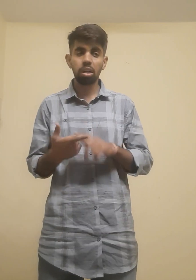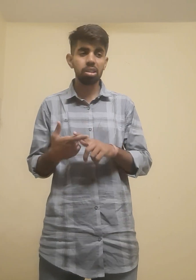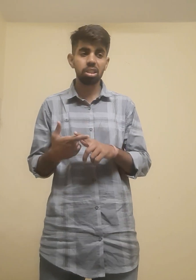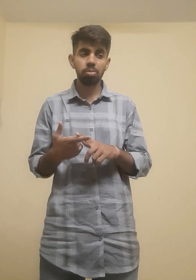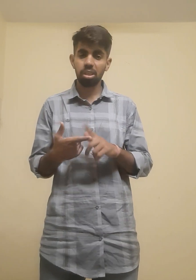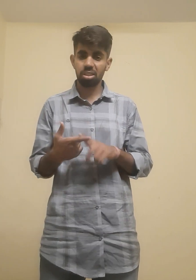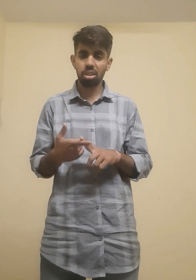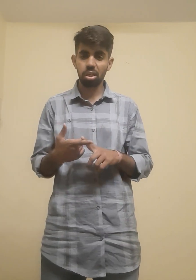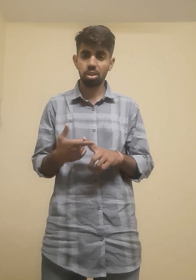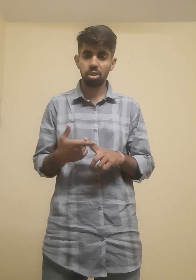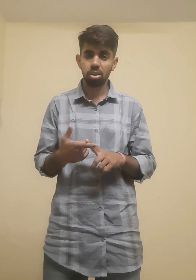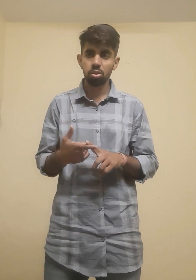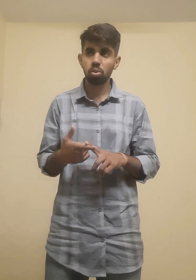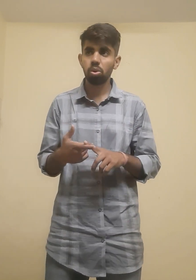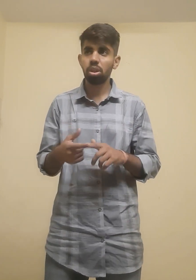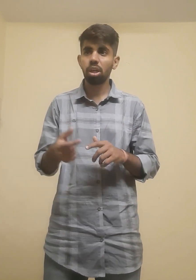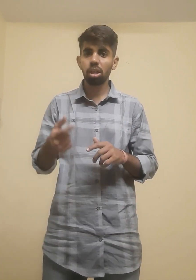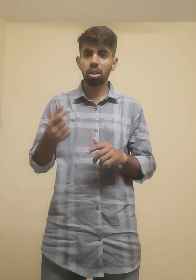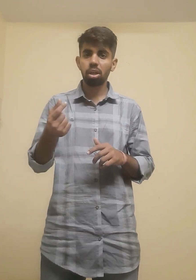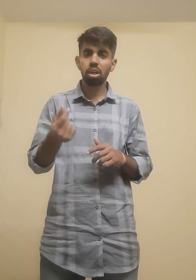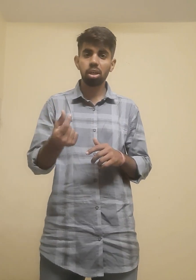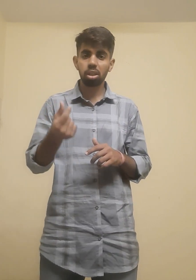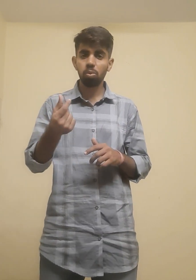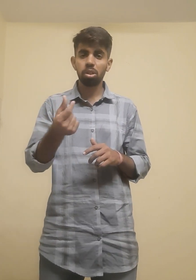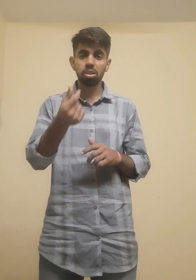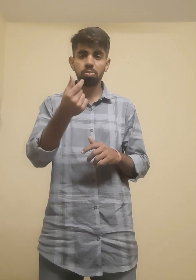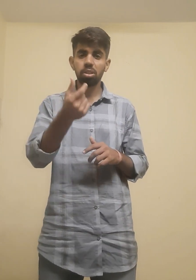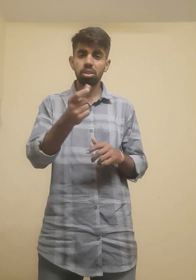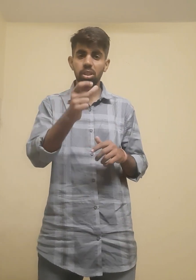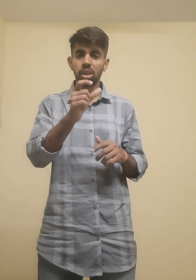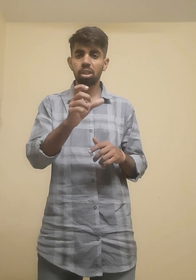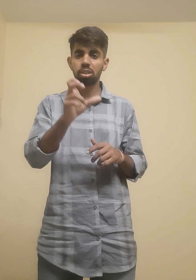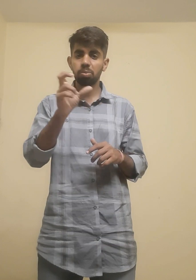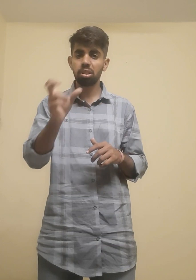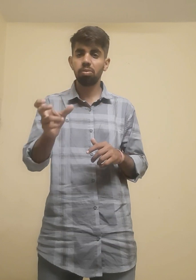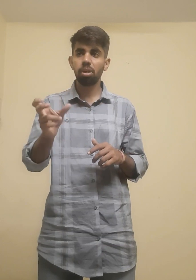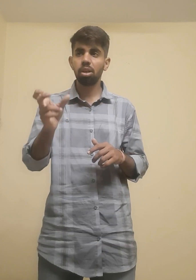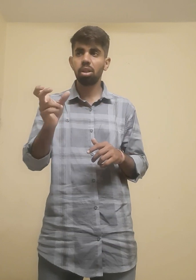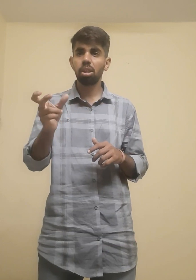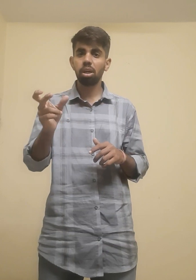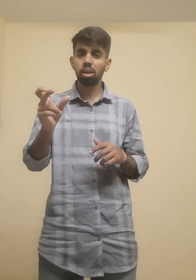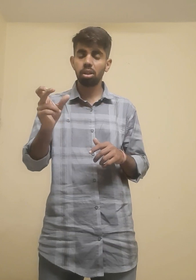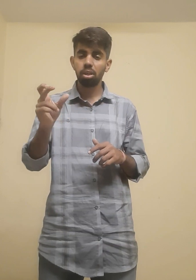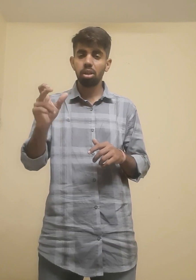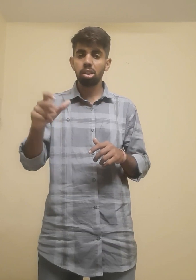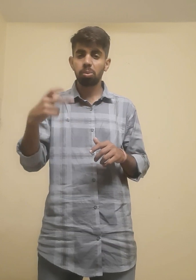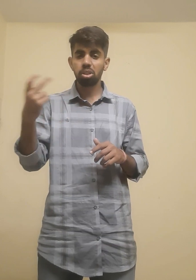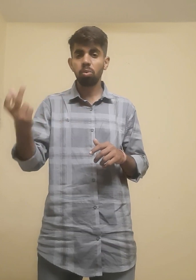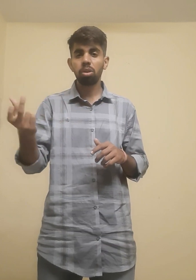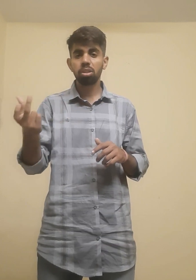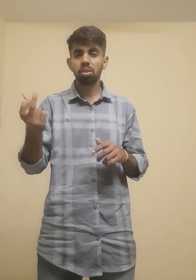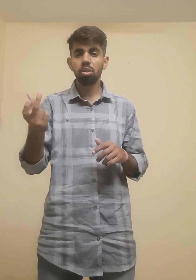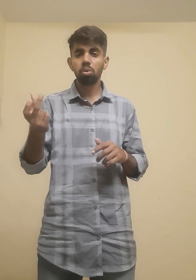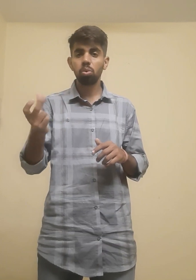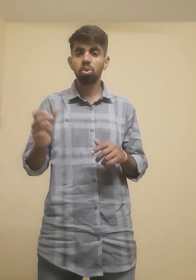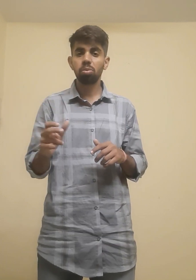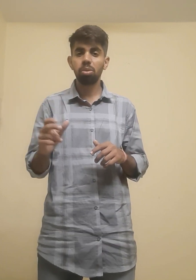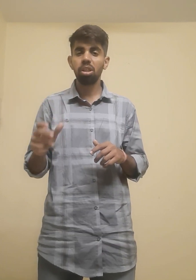class name, etc. So they are keywords, means they are special words whose meaning